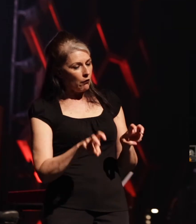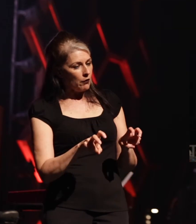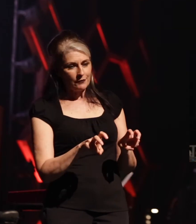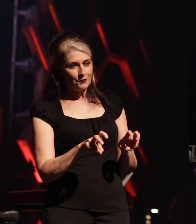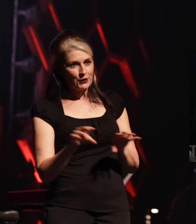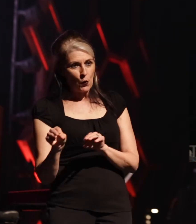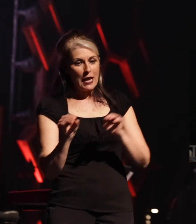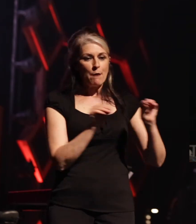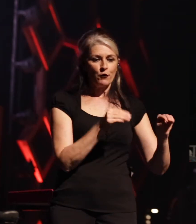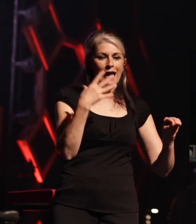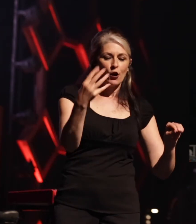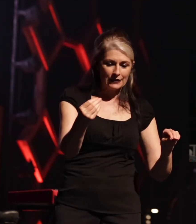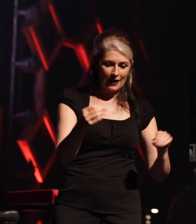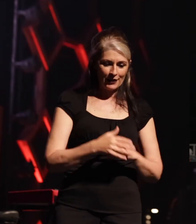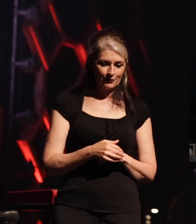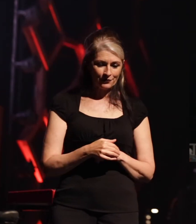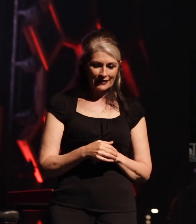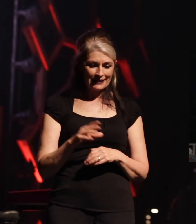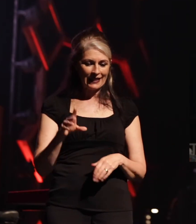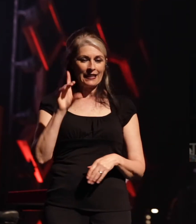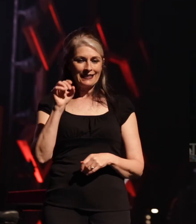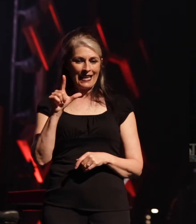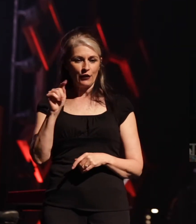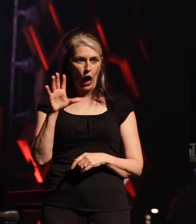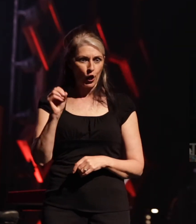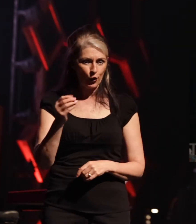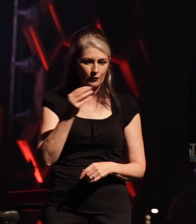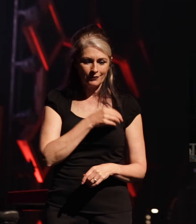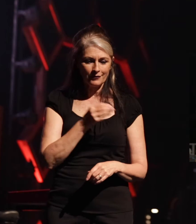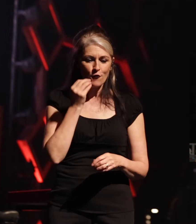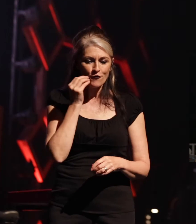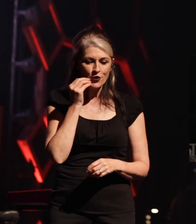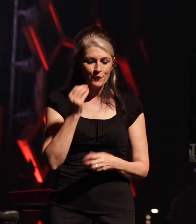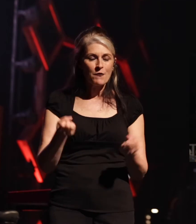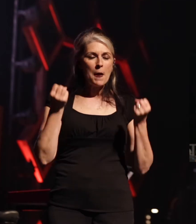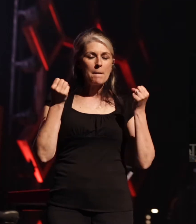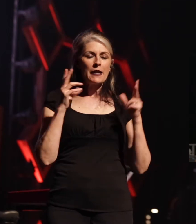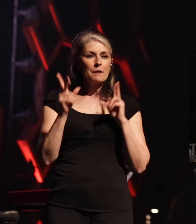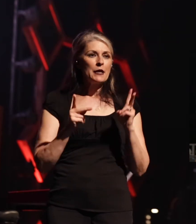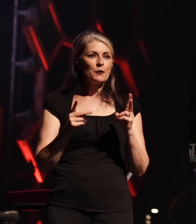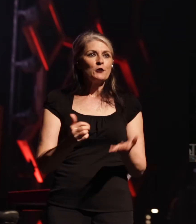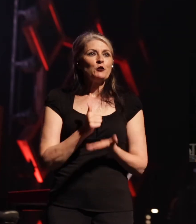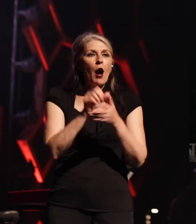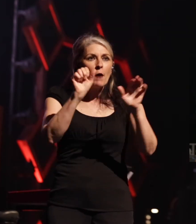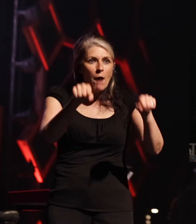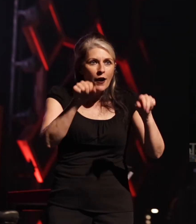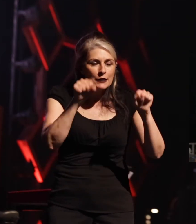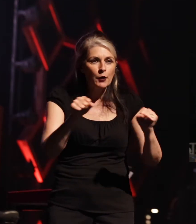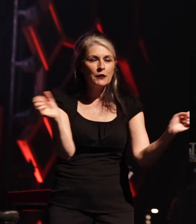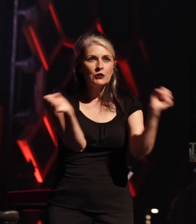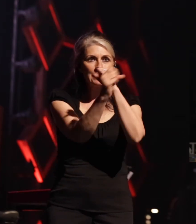and he had some Del Taco. There's so many people that helped out to make this thing possible, but just to picture what it